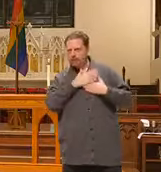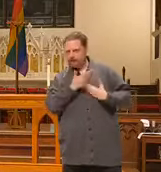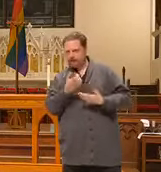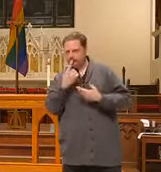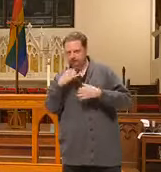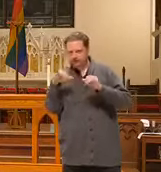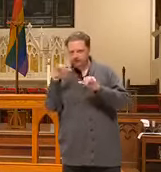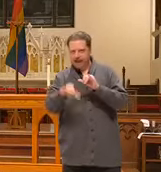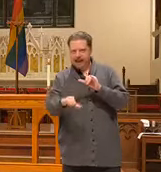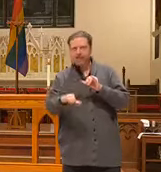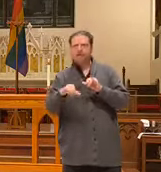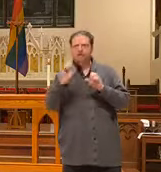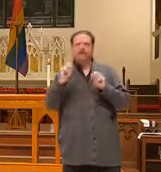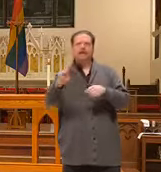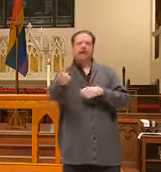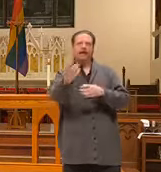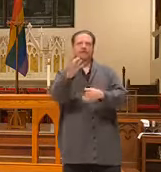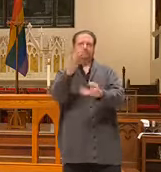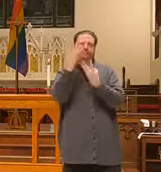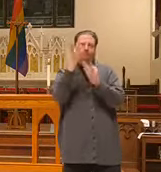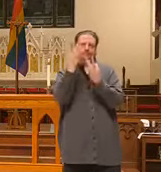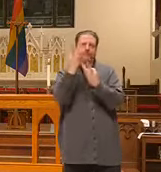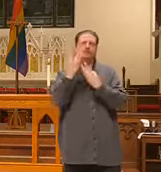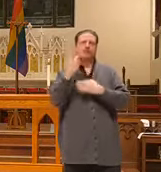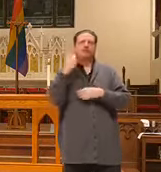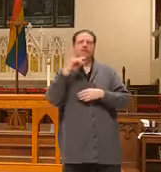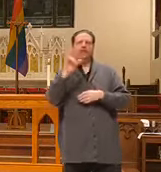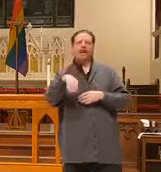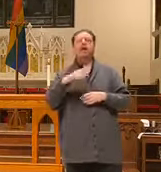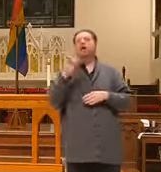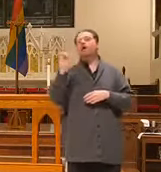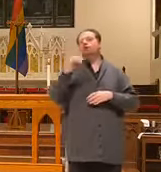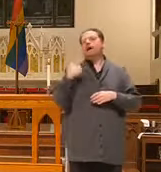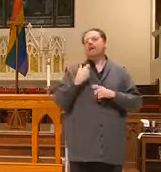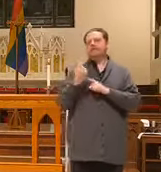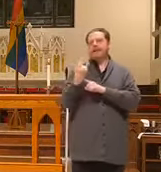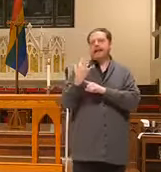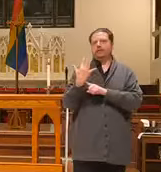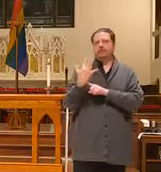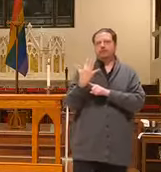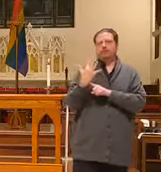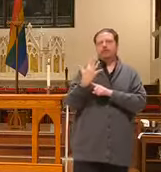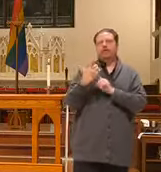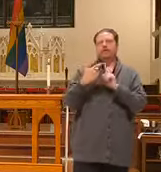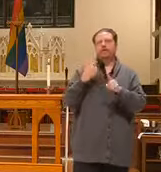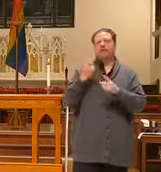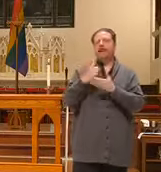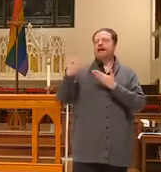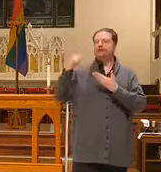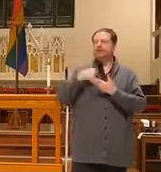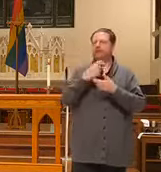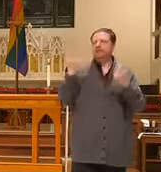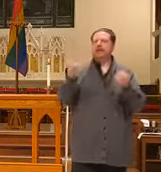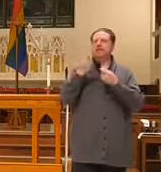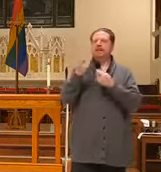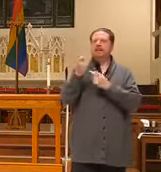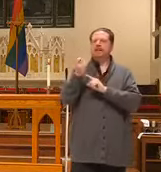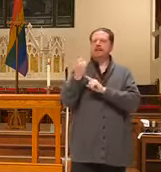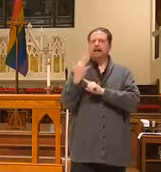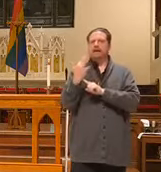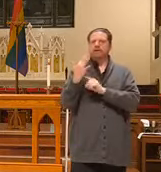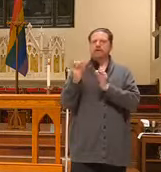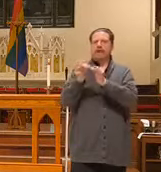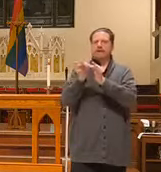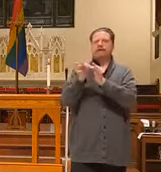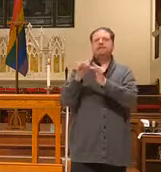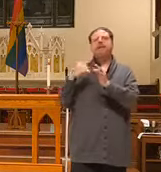can come up front and get blessed for that. And also, we have candles. Last week, we celebrated Candlemas. And we have